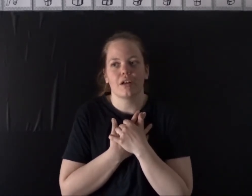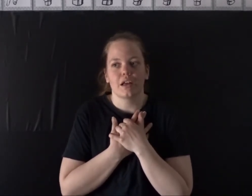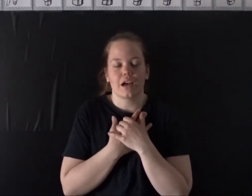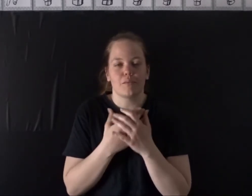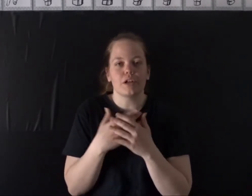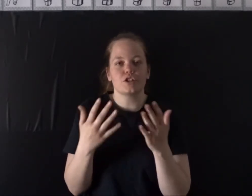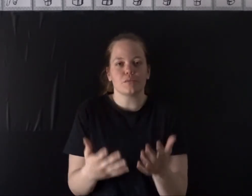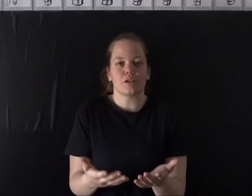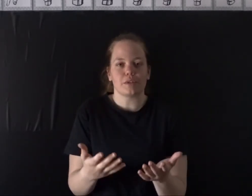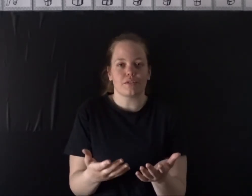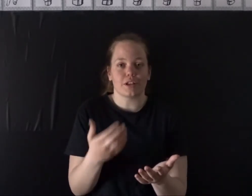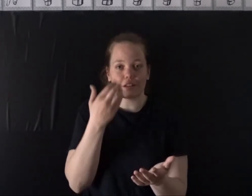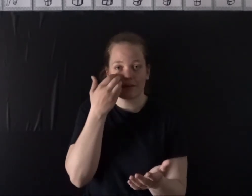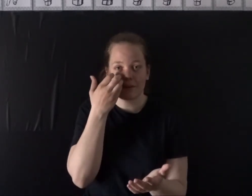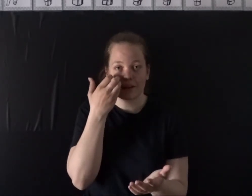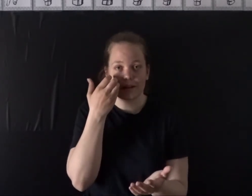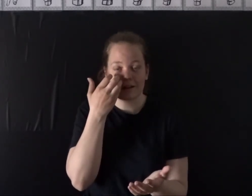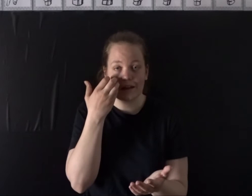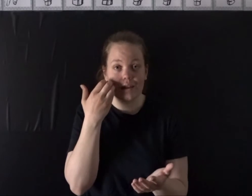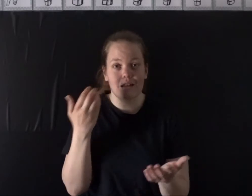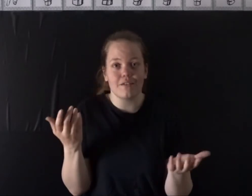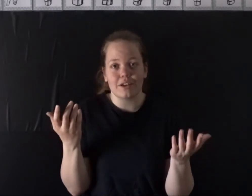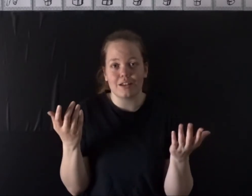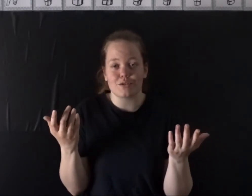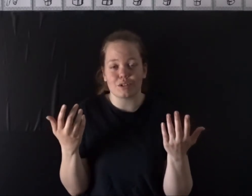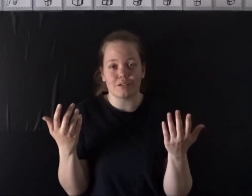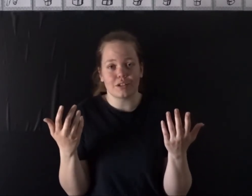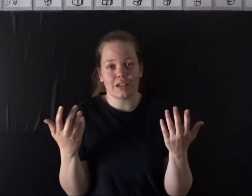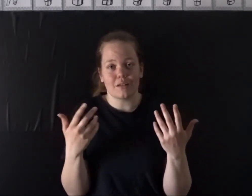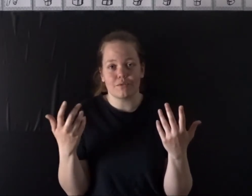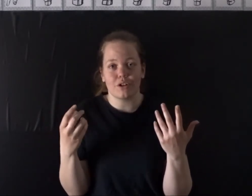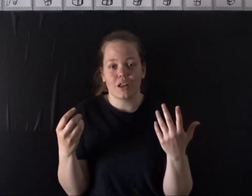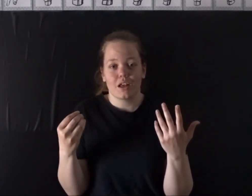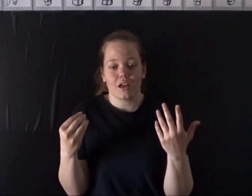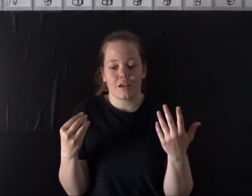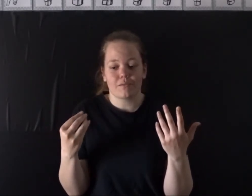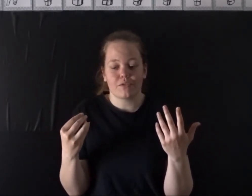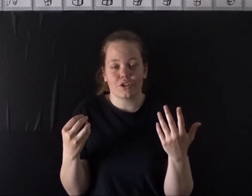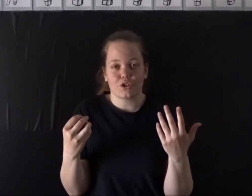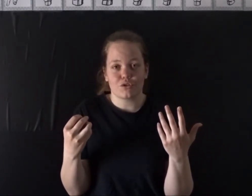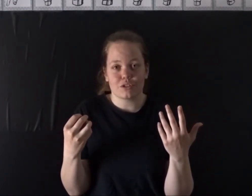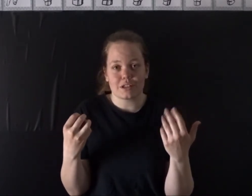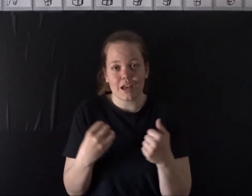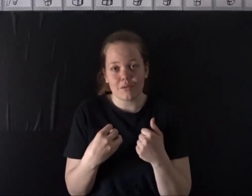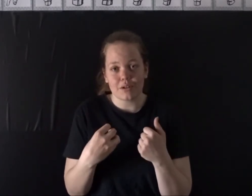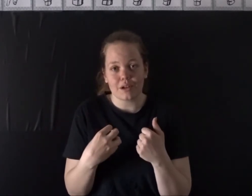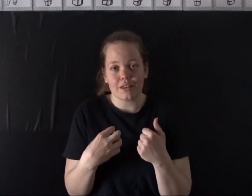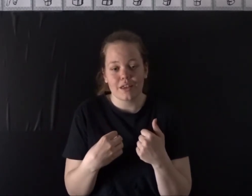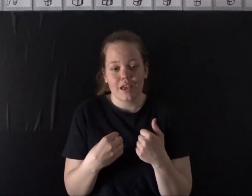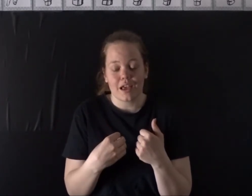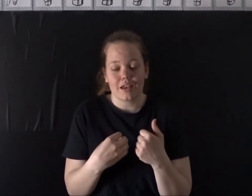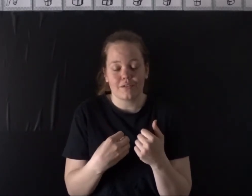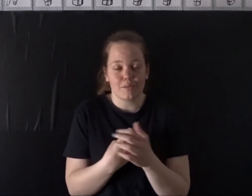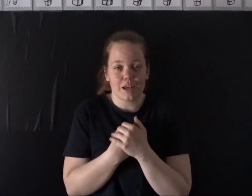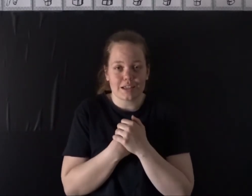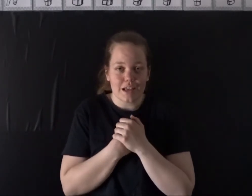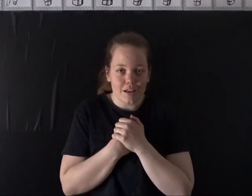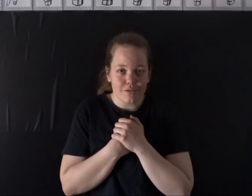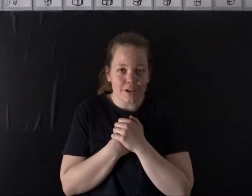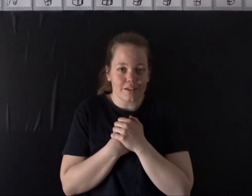how much you might be feeling that feeling. And that I find is really, really helpful for the students that I work with, and for myself, and